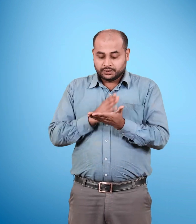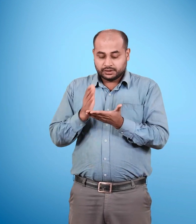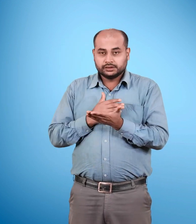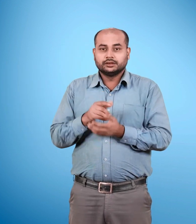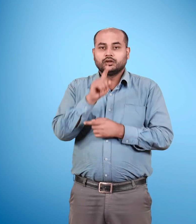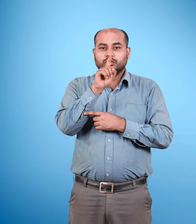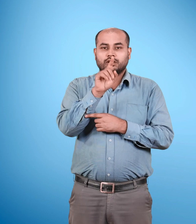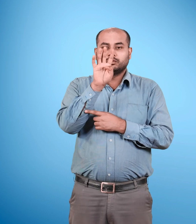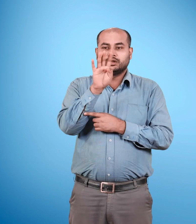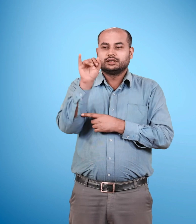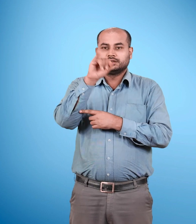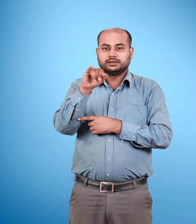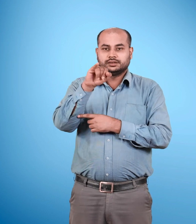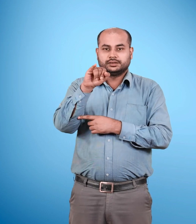Page 146.